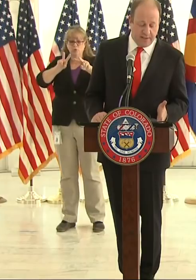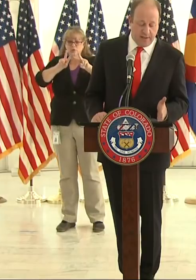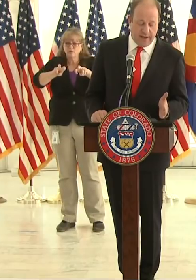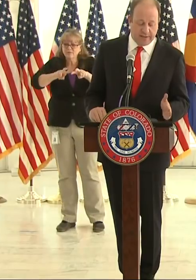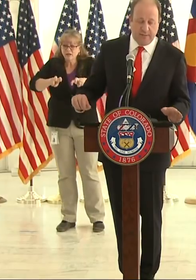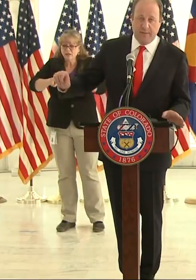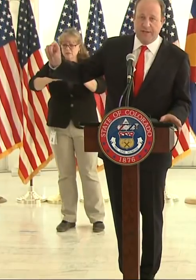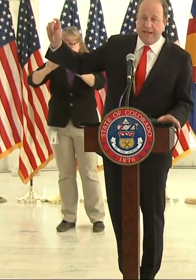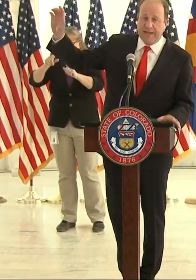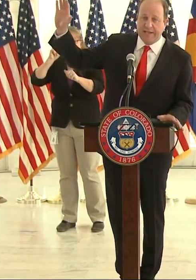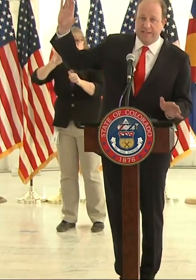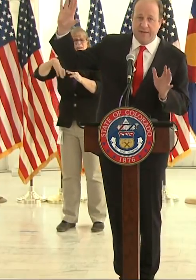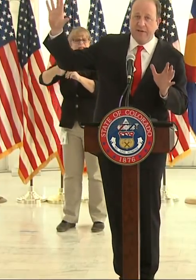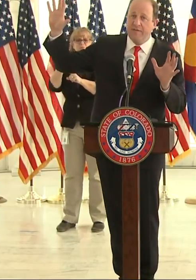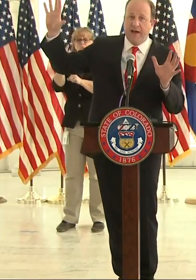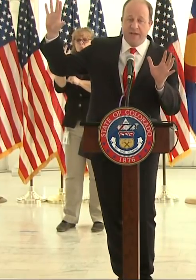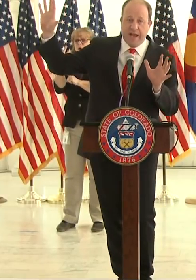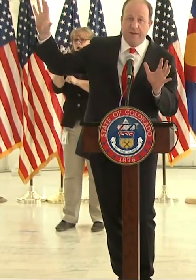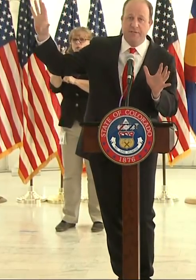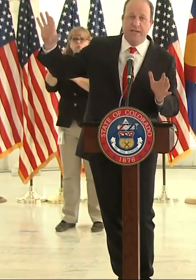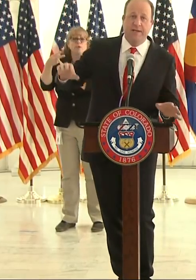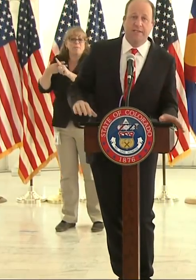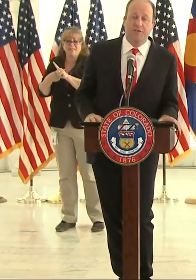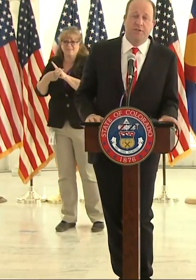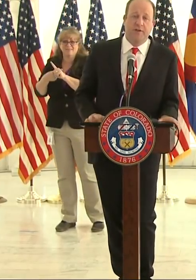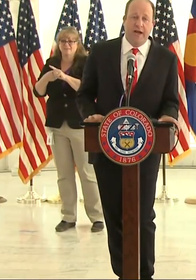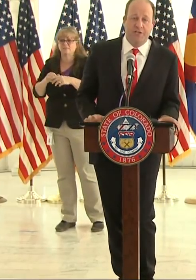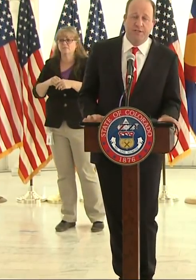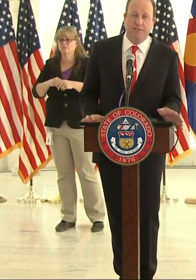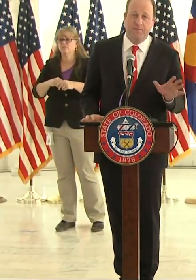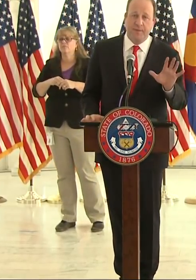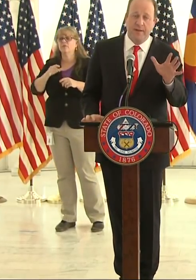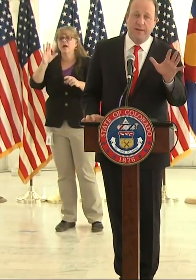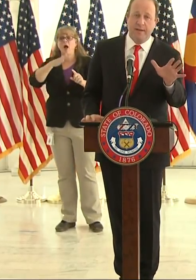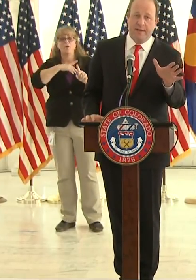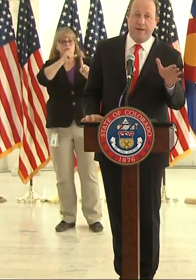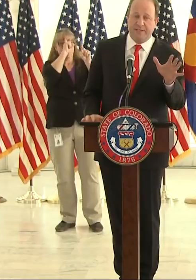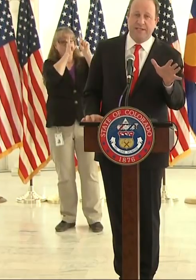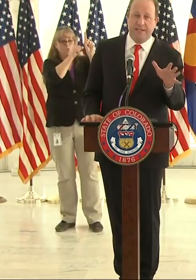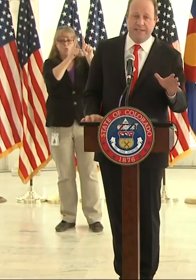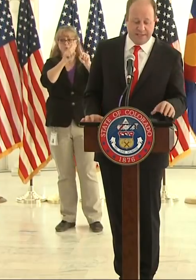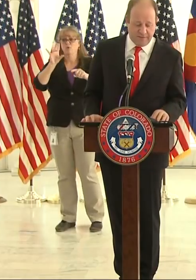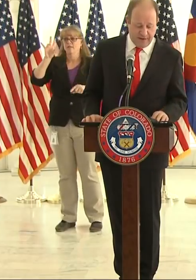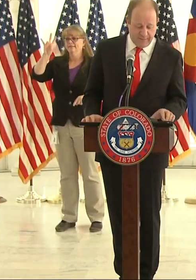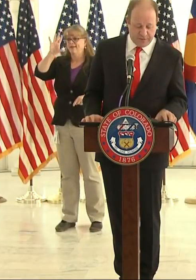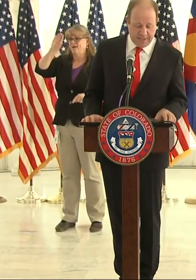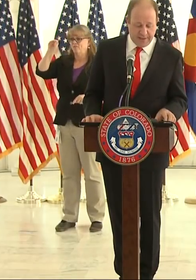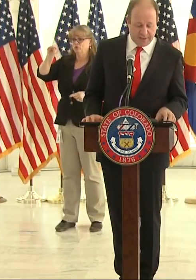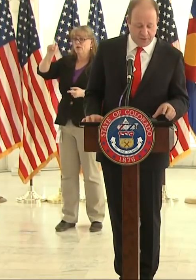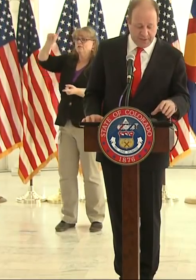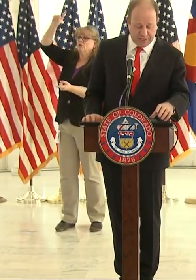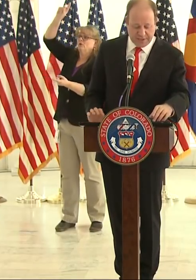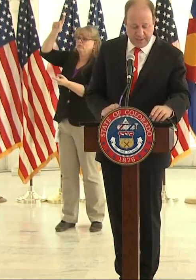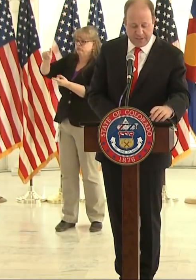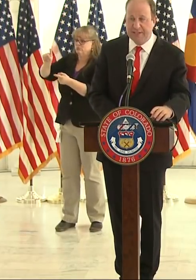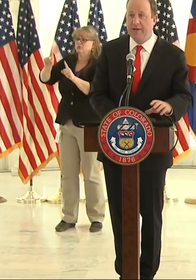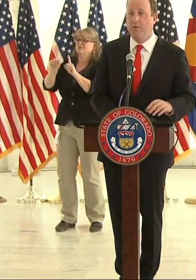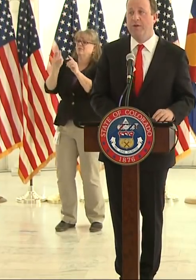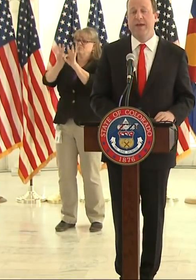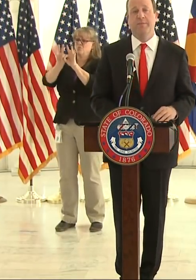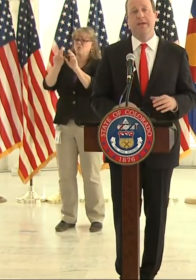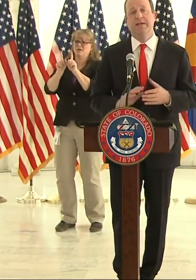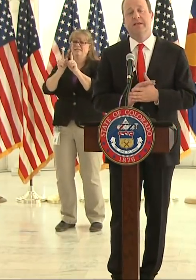takes to be able to get that 75 to 80% less social interactions down to 60 to 65% less social actions. So let